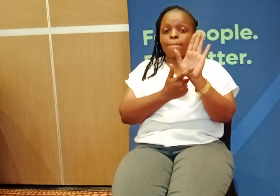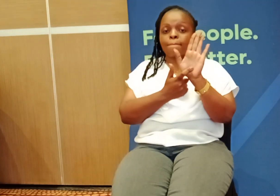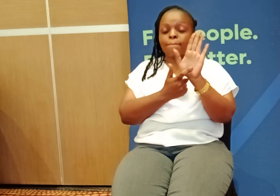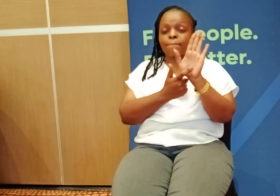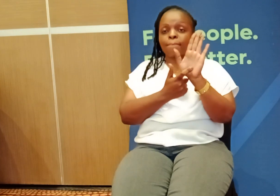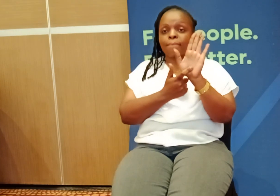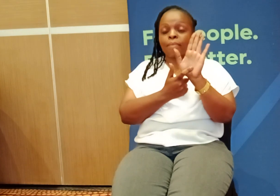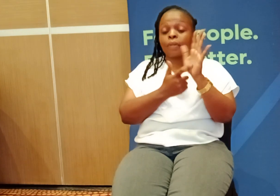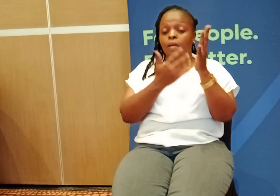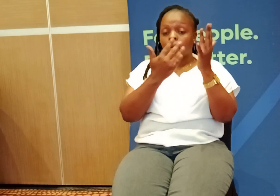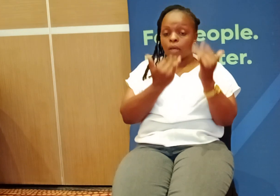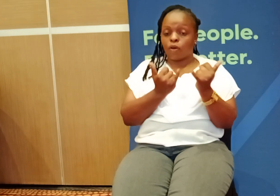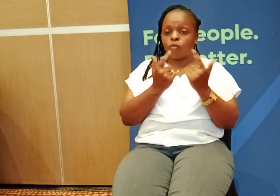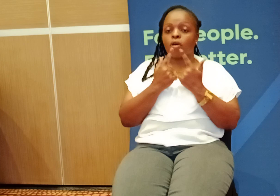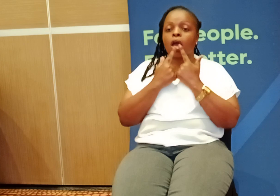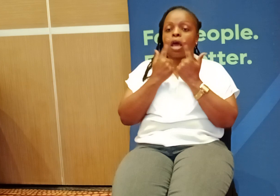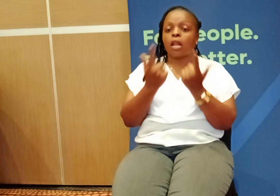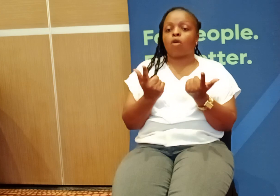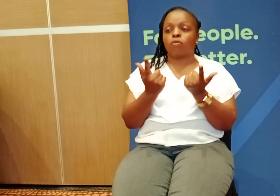it's announced.